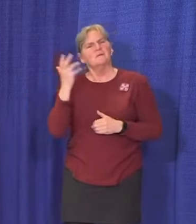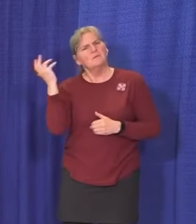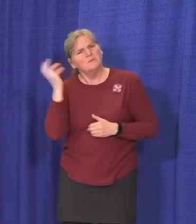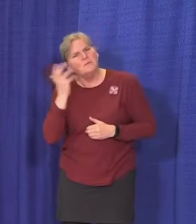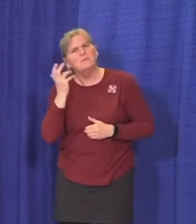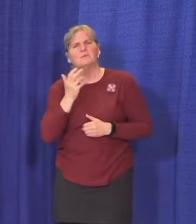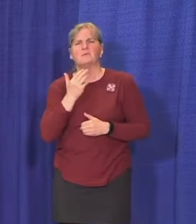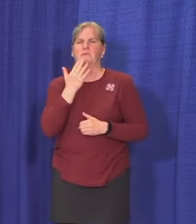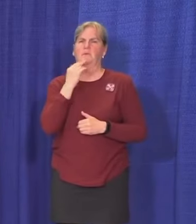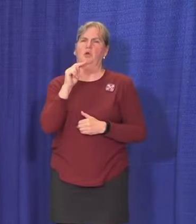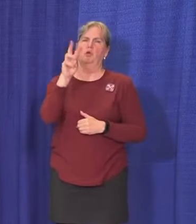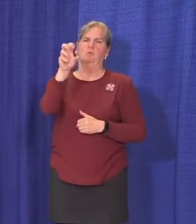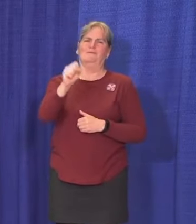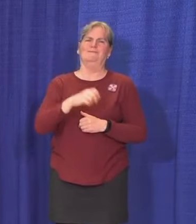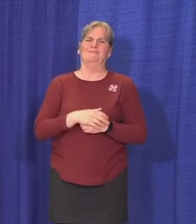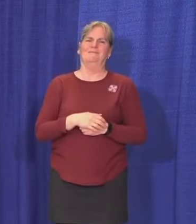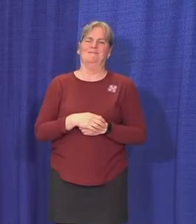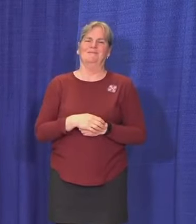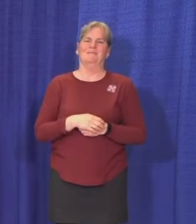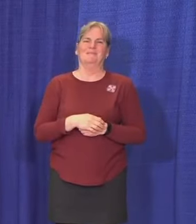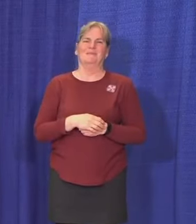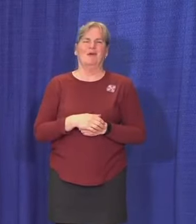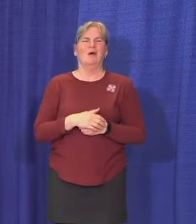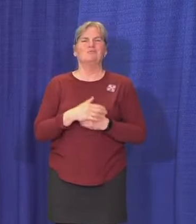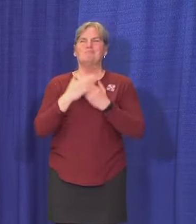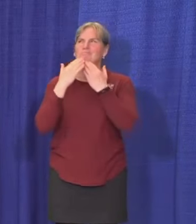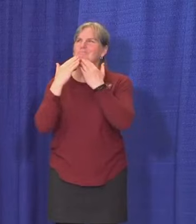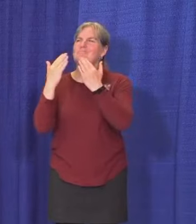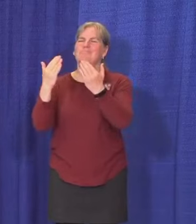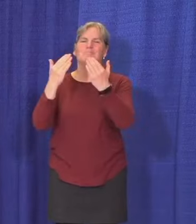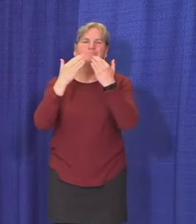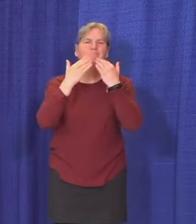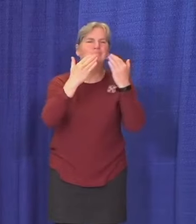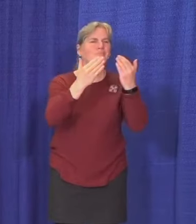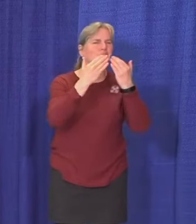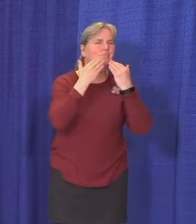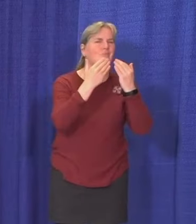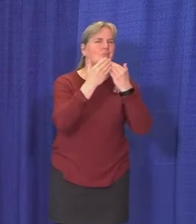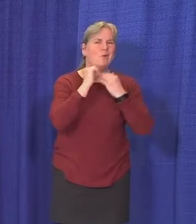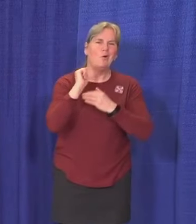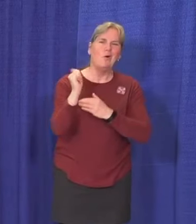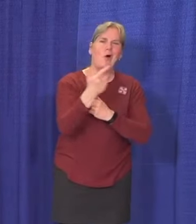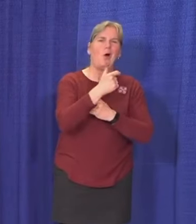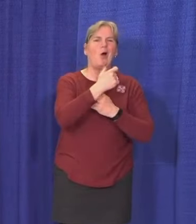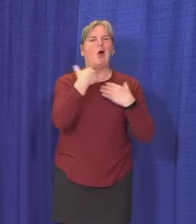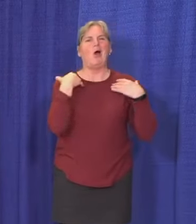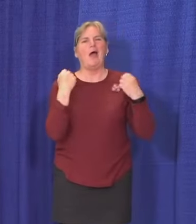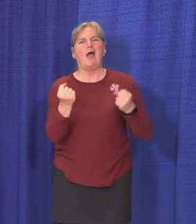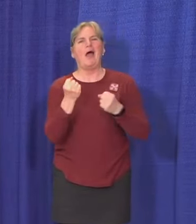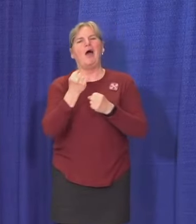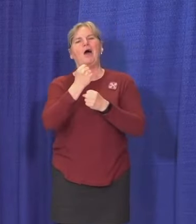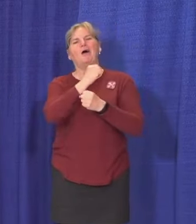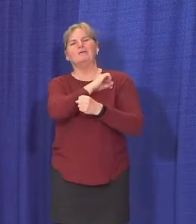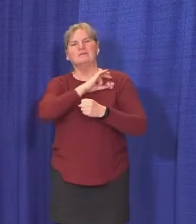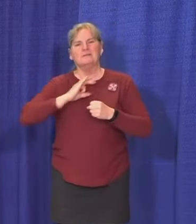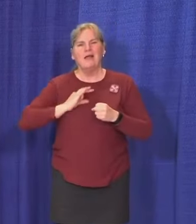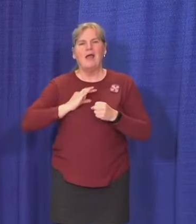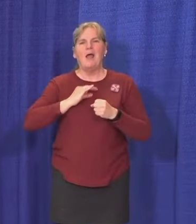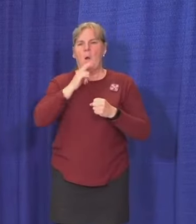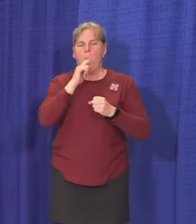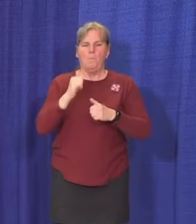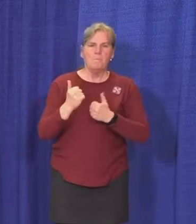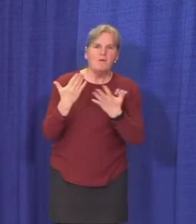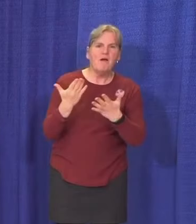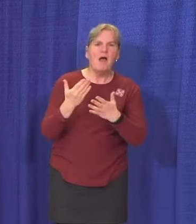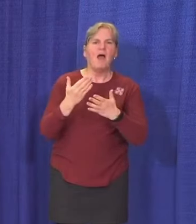phenomenal news. I want to send a big thank you to all of the dedicated staff working on the vaccine rollout team,